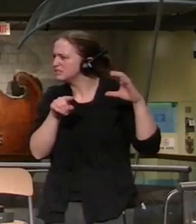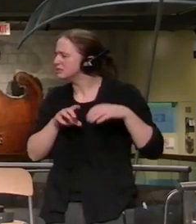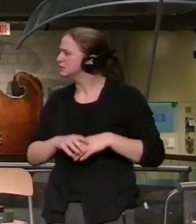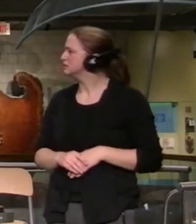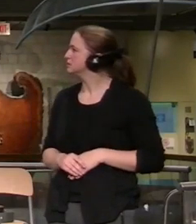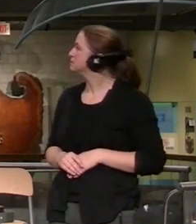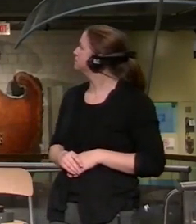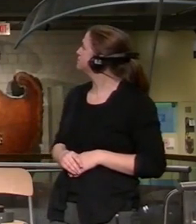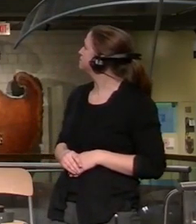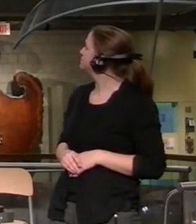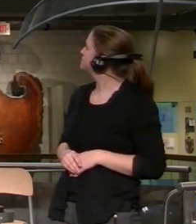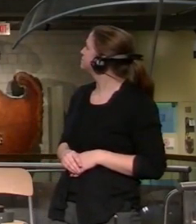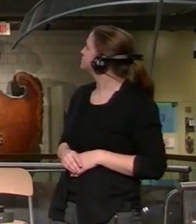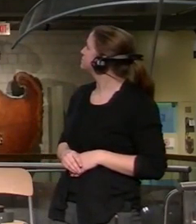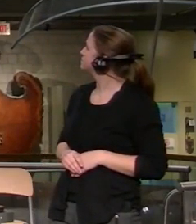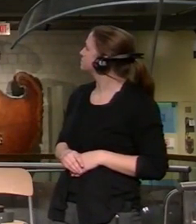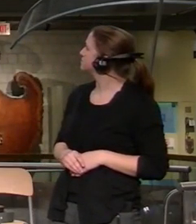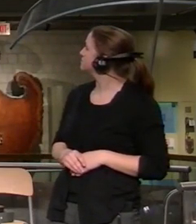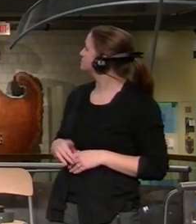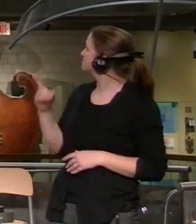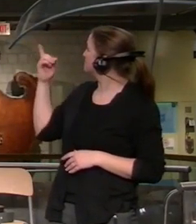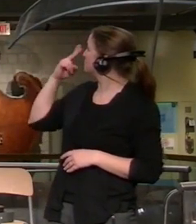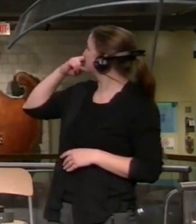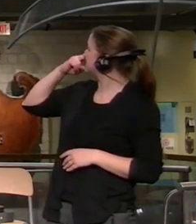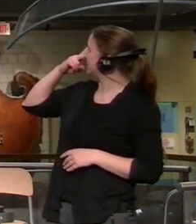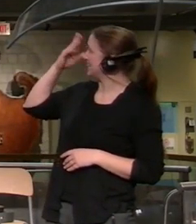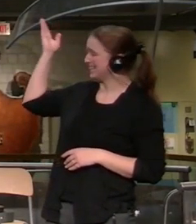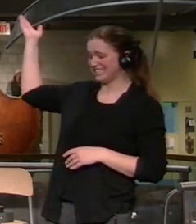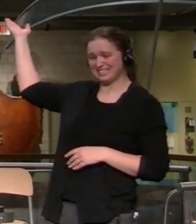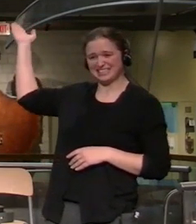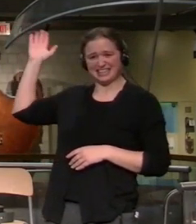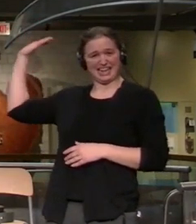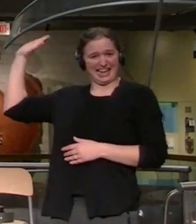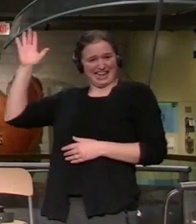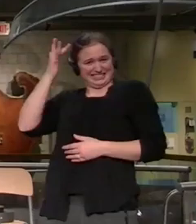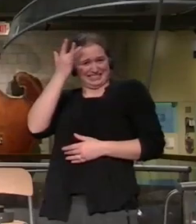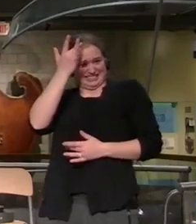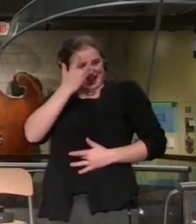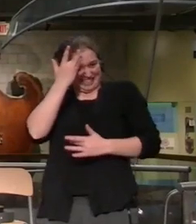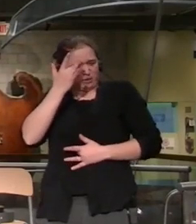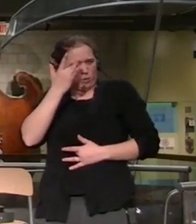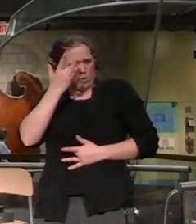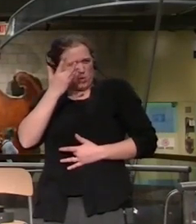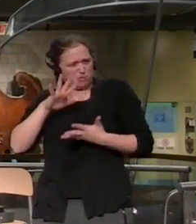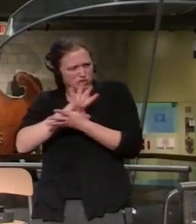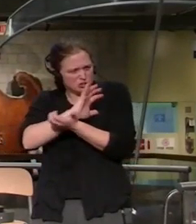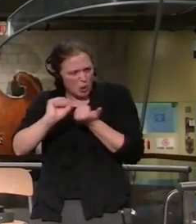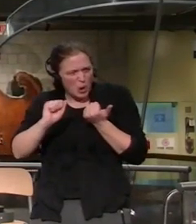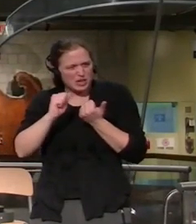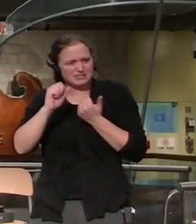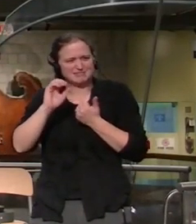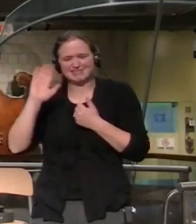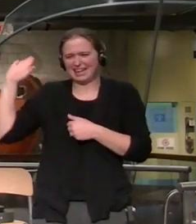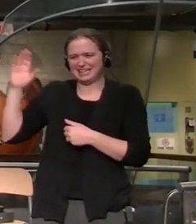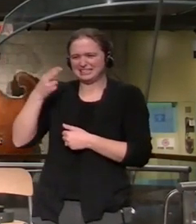shows you is his hippocampus that's been eaten away, and as a result, he has no memory for what he